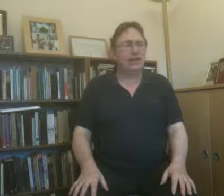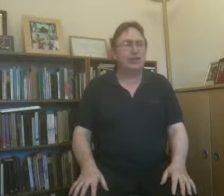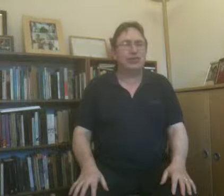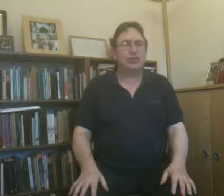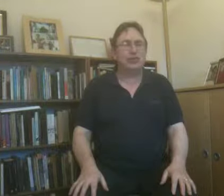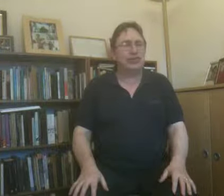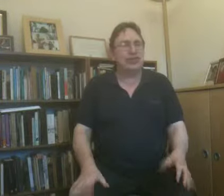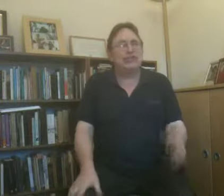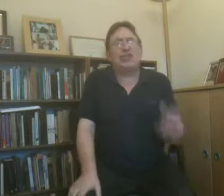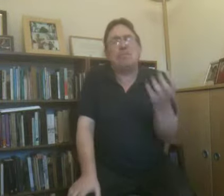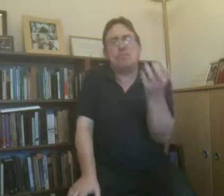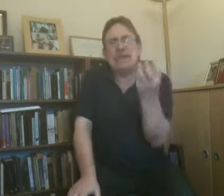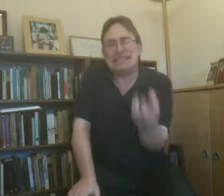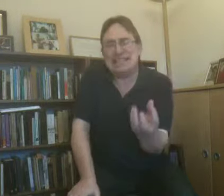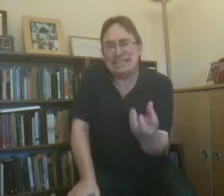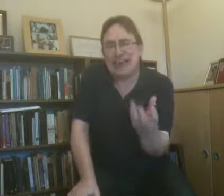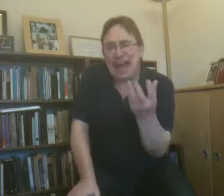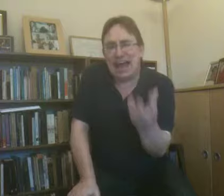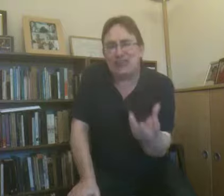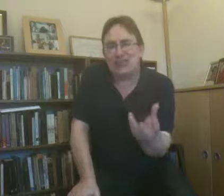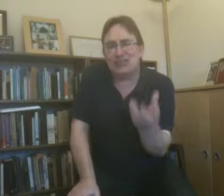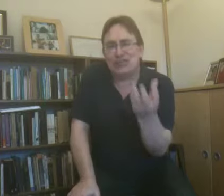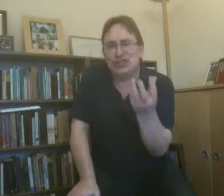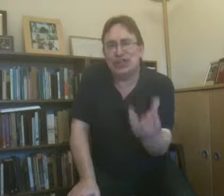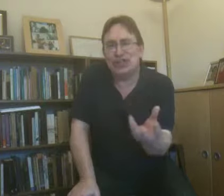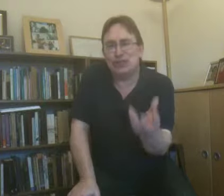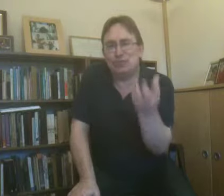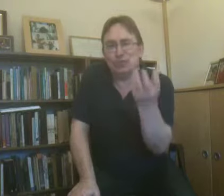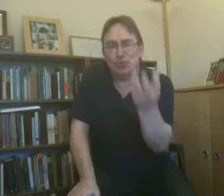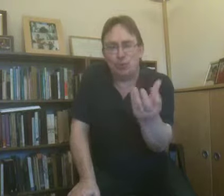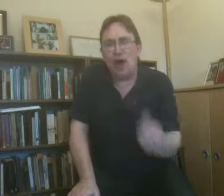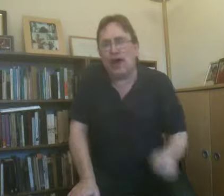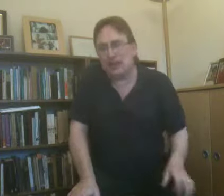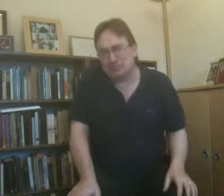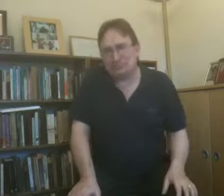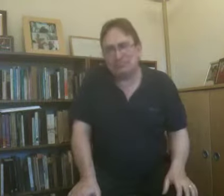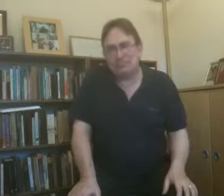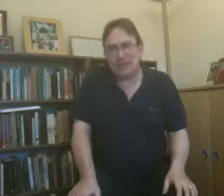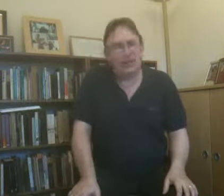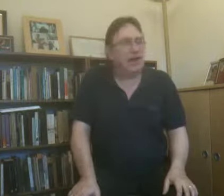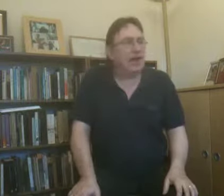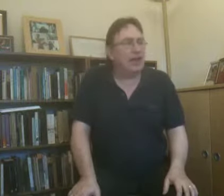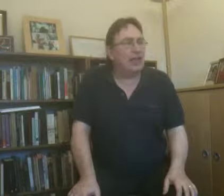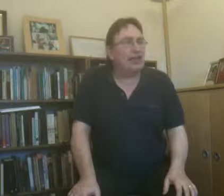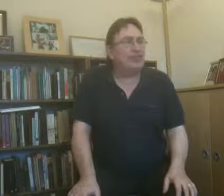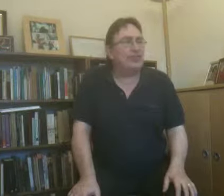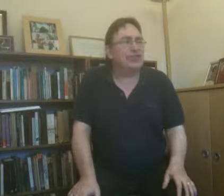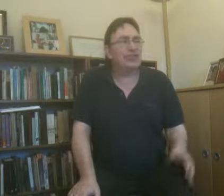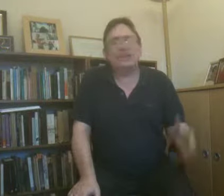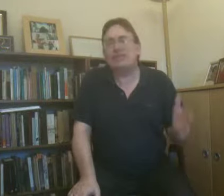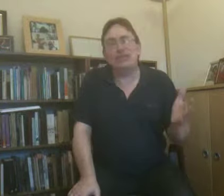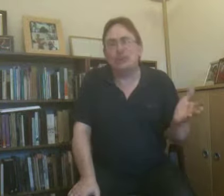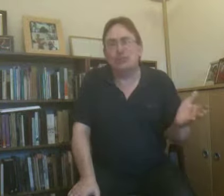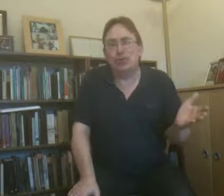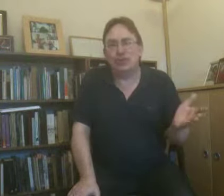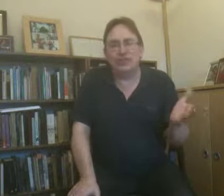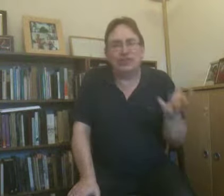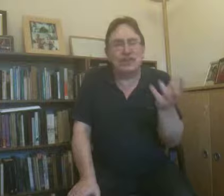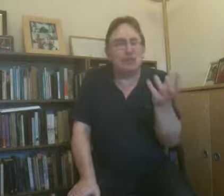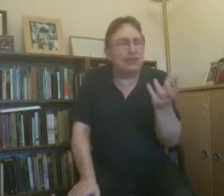Another huge thing is that they're meeting at Jacob's well. And that is a significant point, isn't it? Because